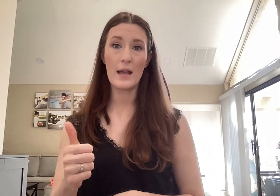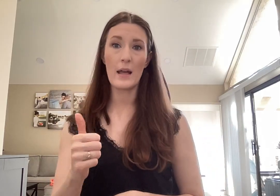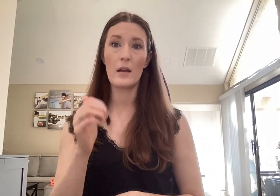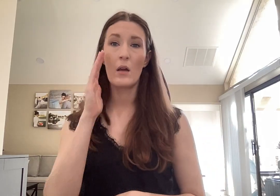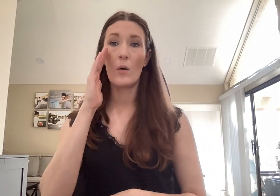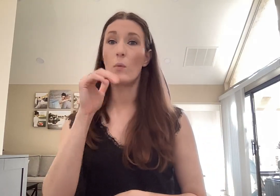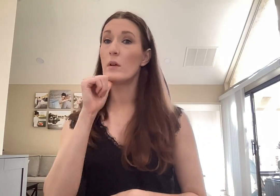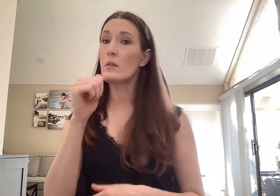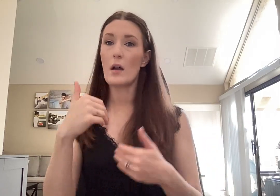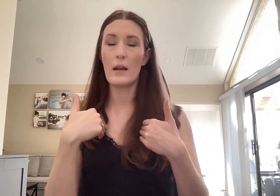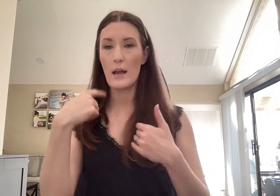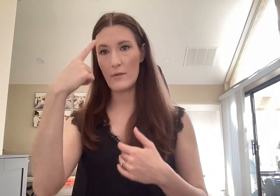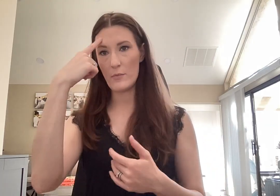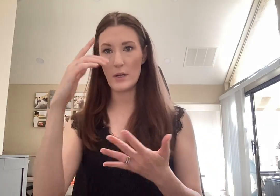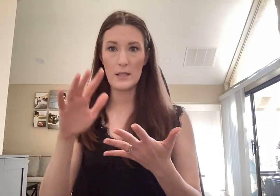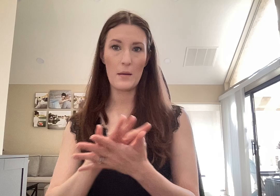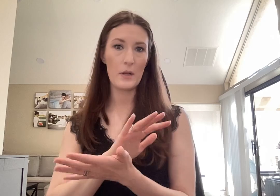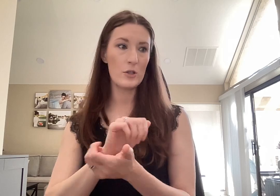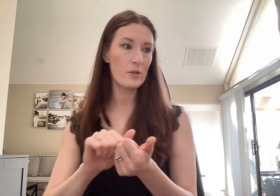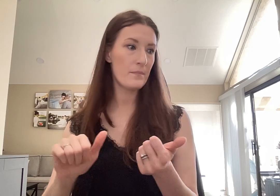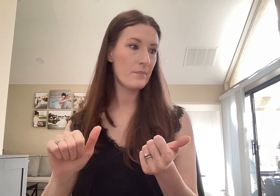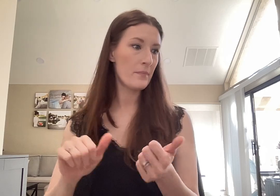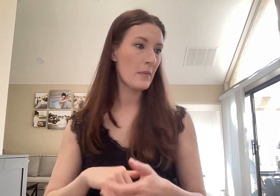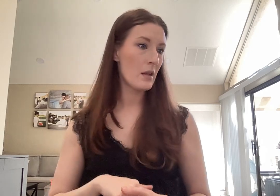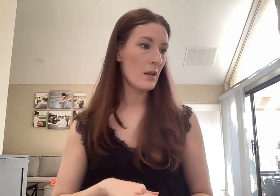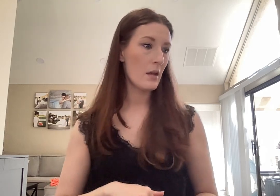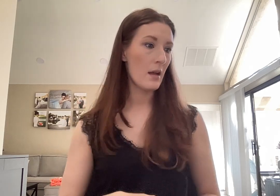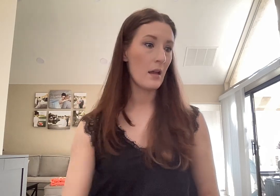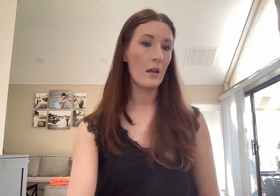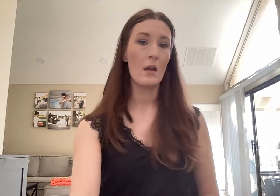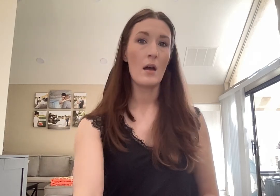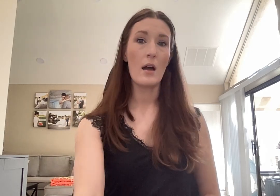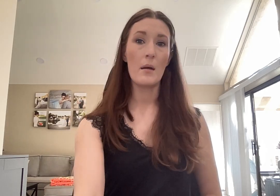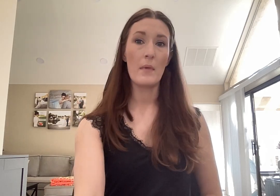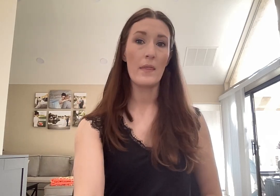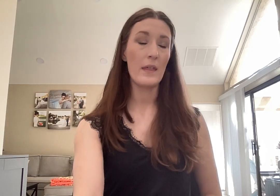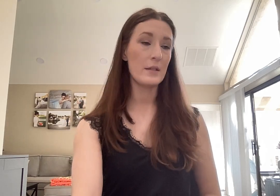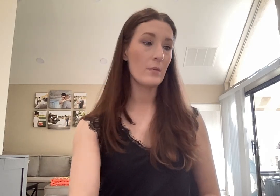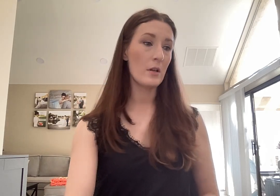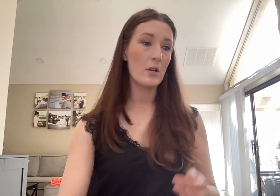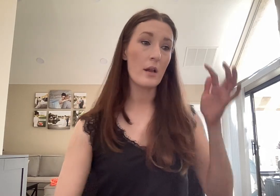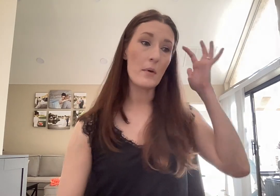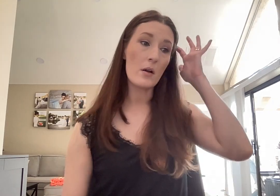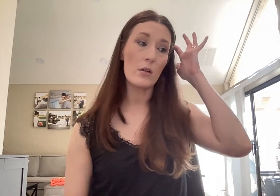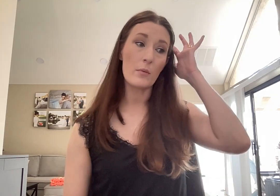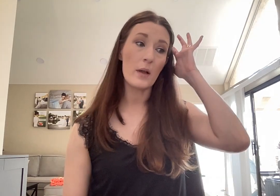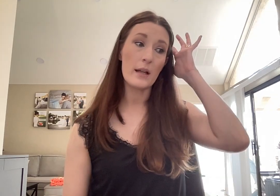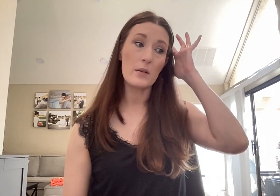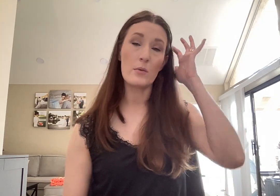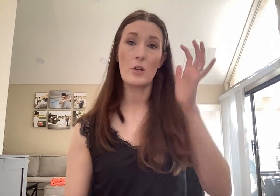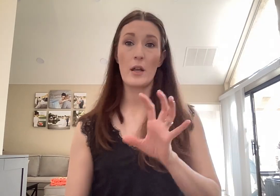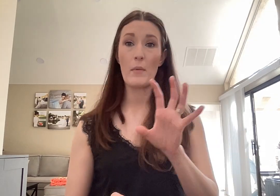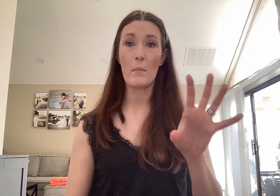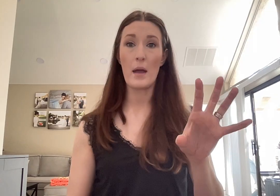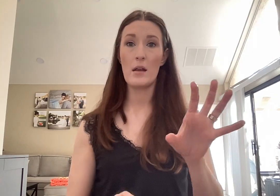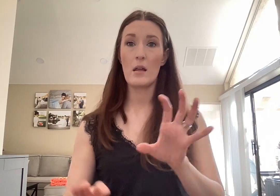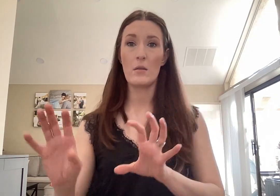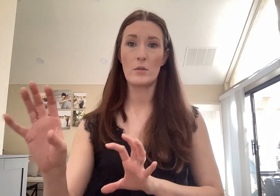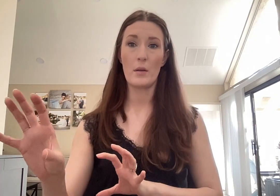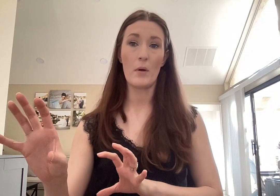10 will not have brain damage. Okay. This one, talking about colorblind, we're talking about men and then we're talking about